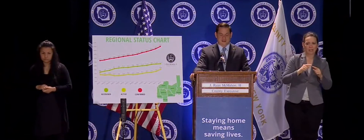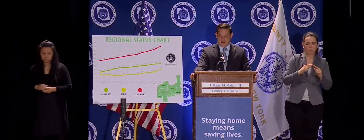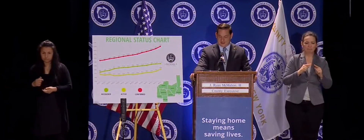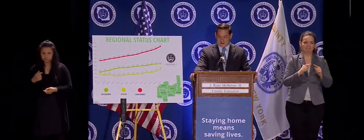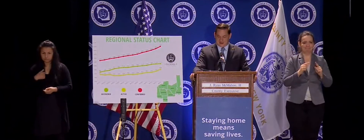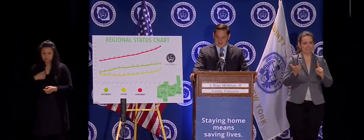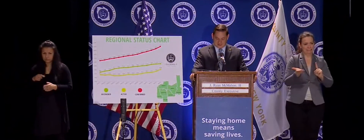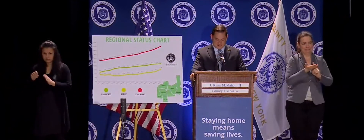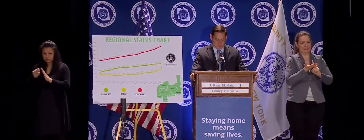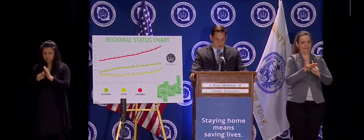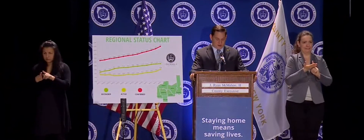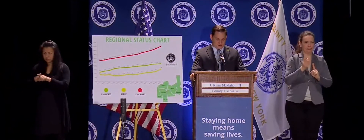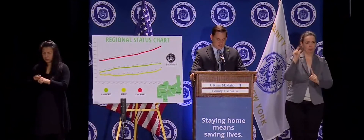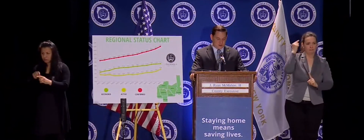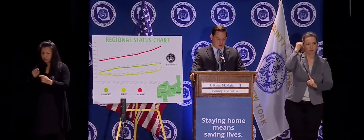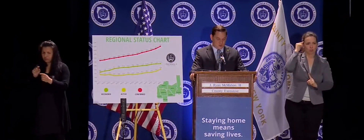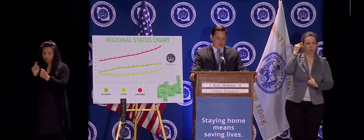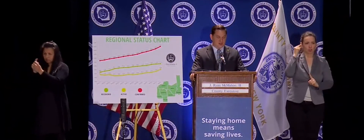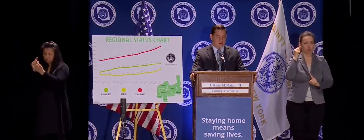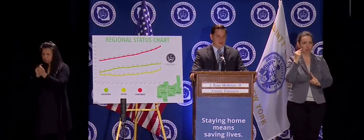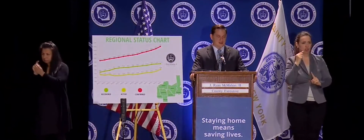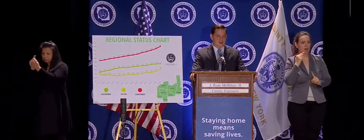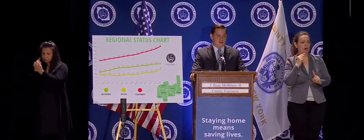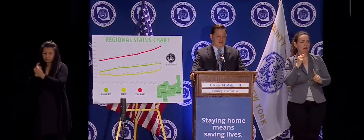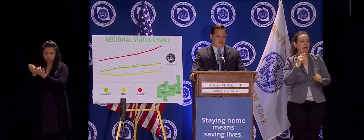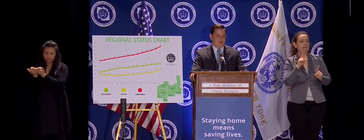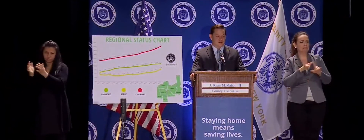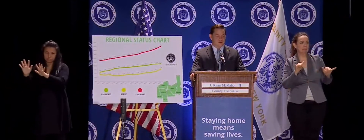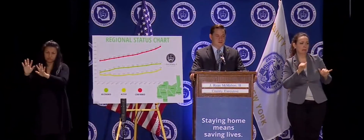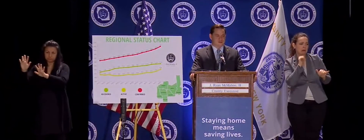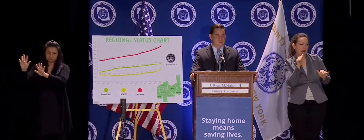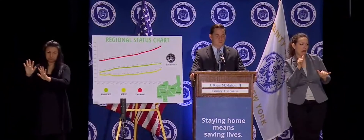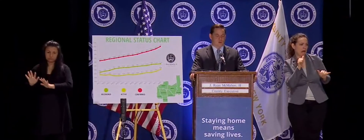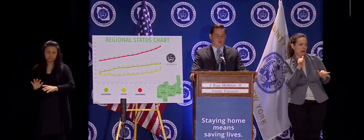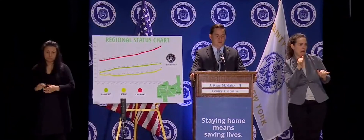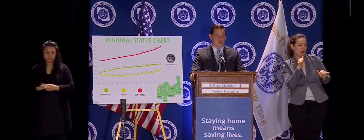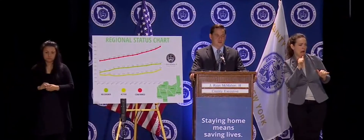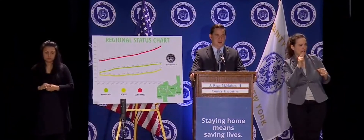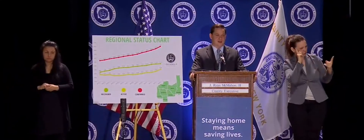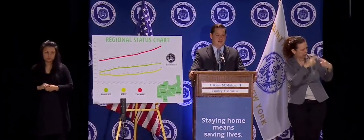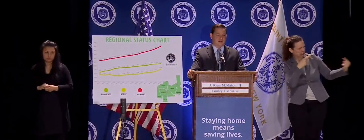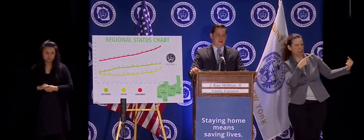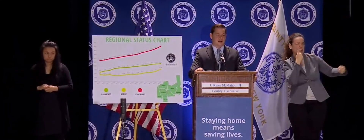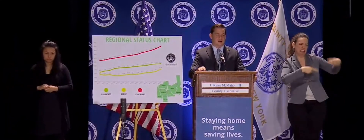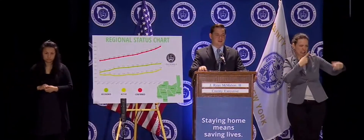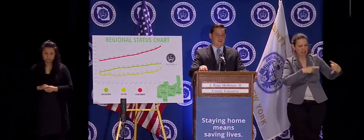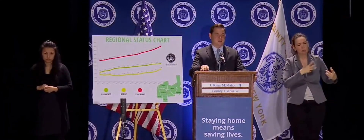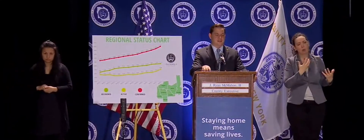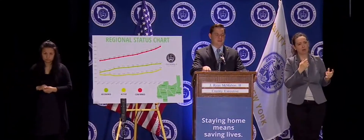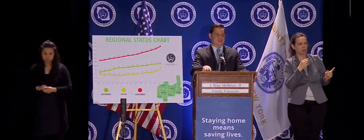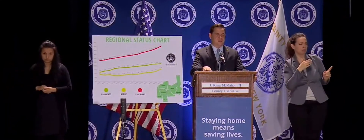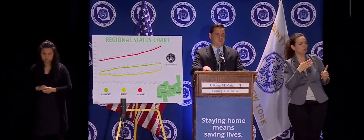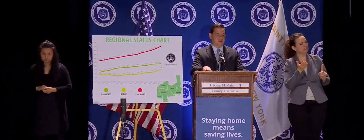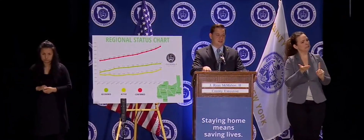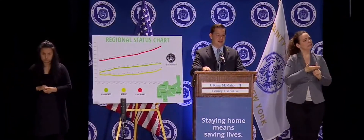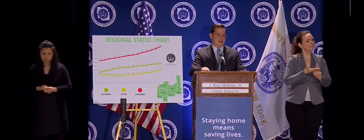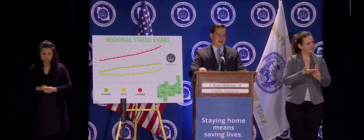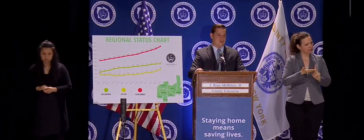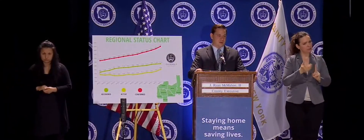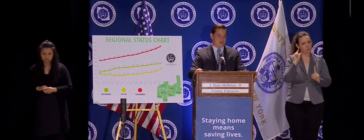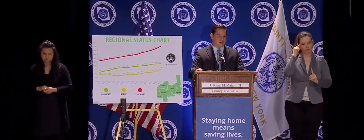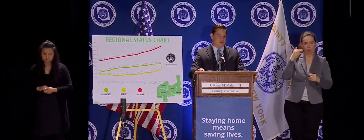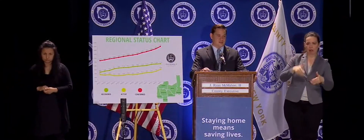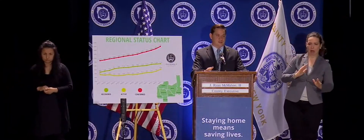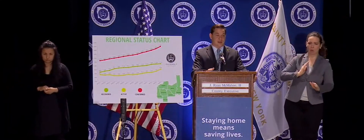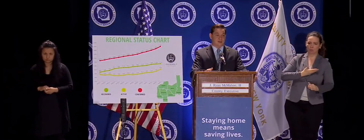it. But certainly we think there's some more things that are deemed essential today that